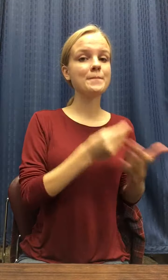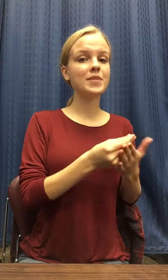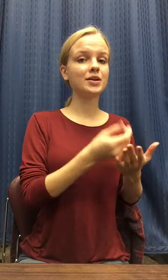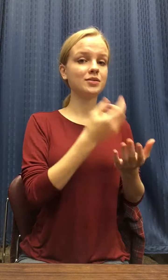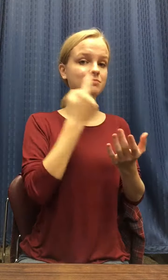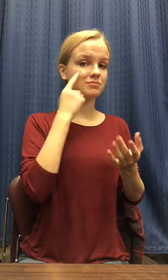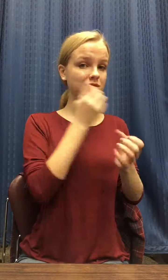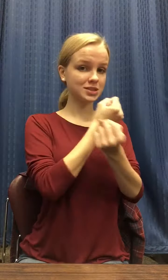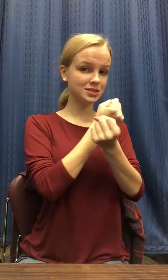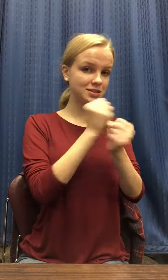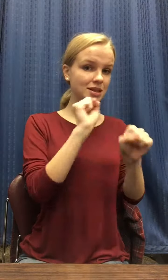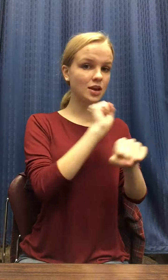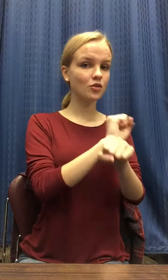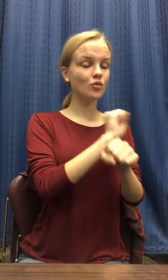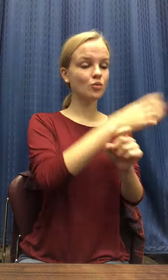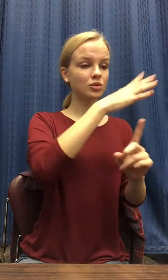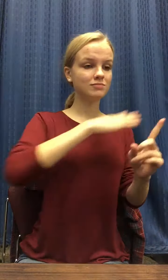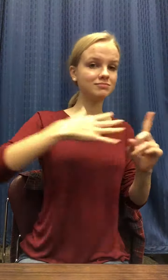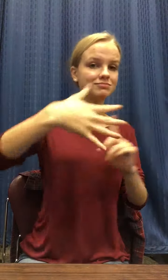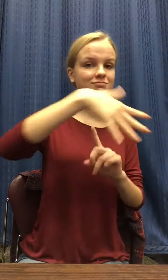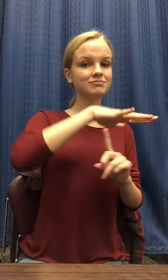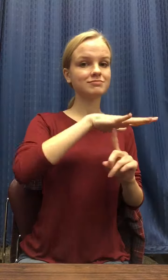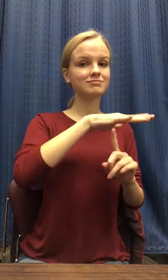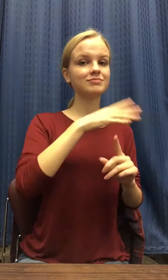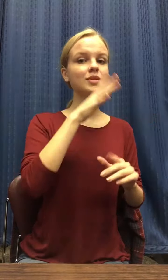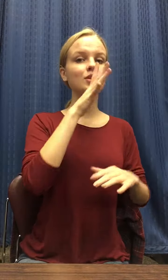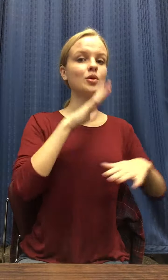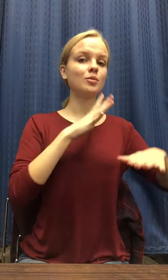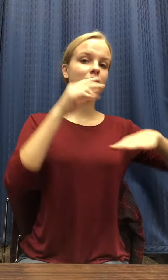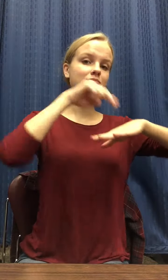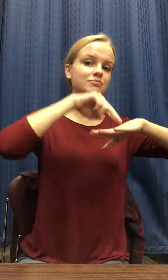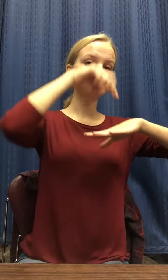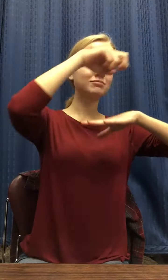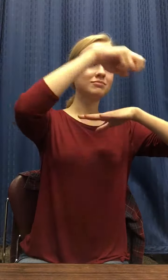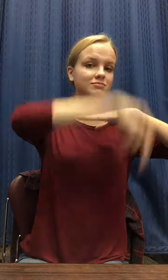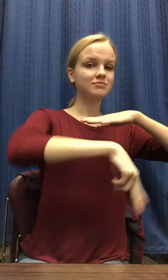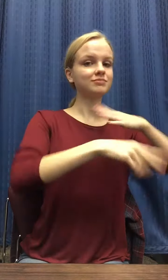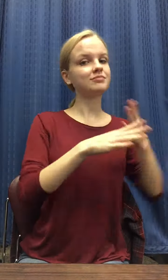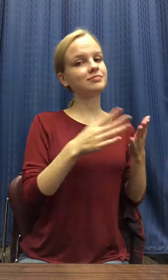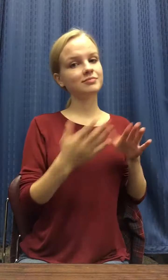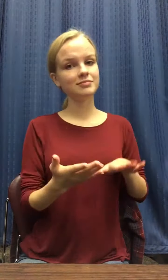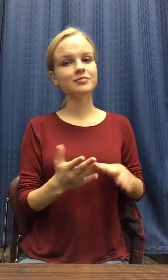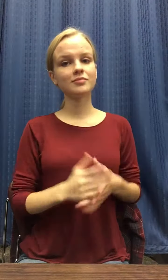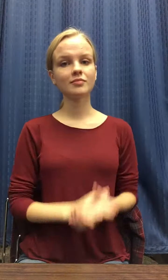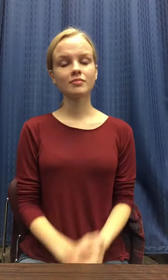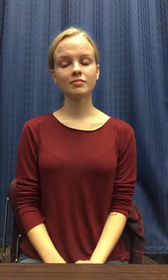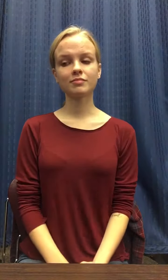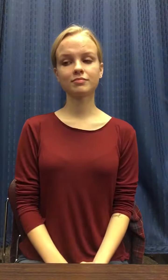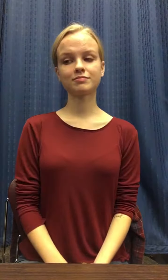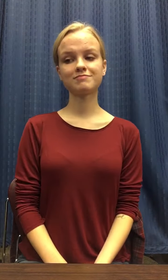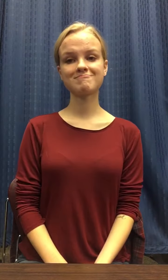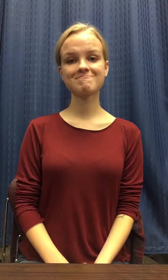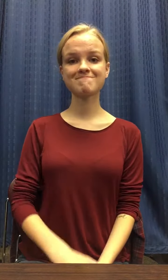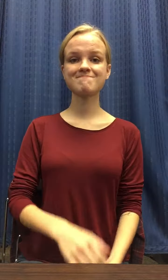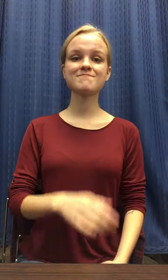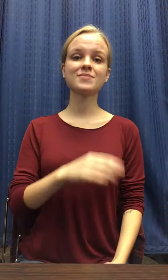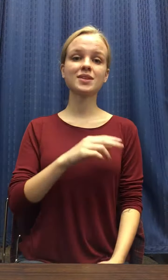been, fire safe. It wasn't uncommon for the average person to work 56 hours, 6 days a